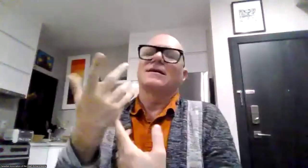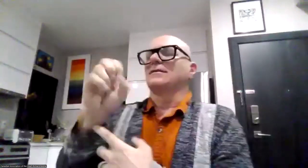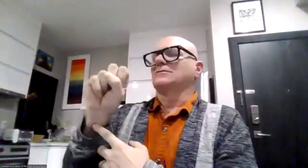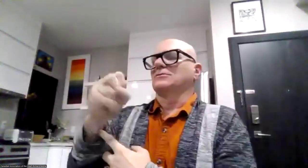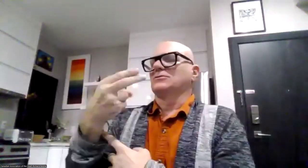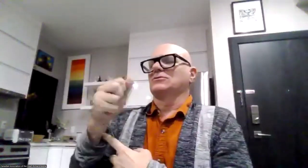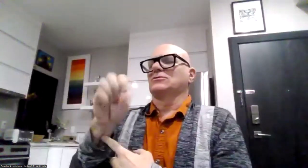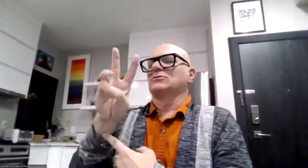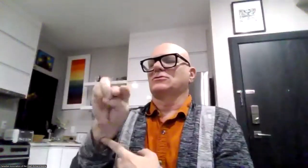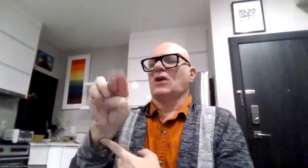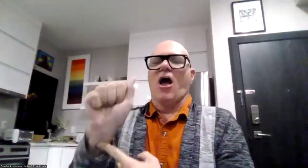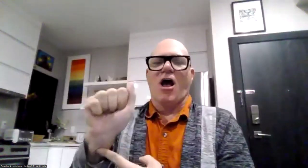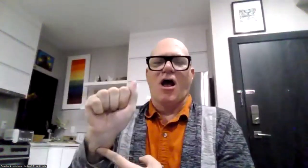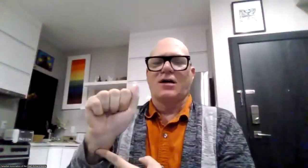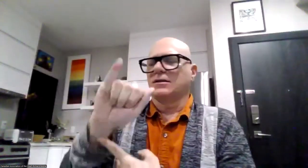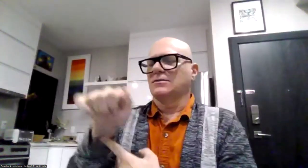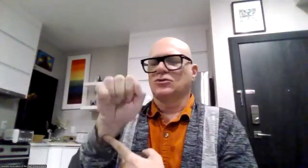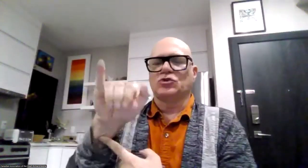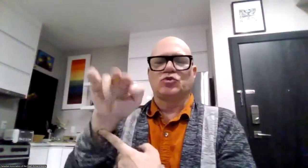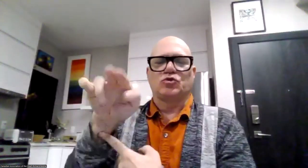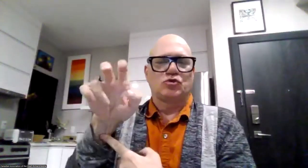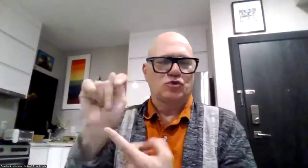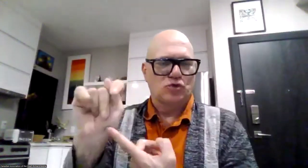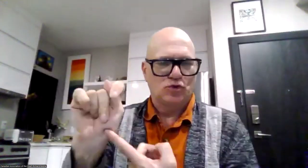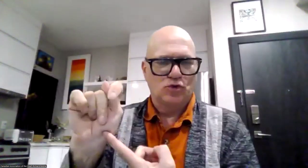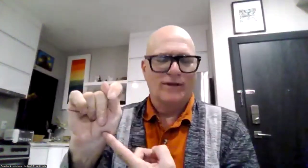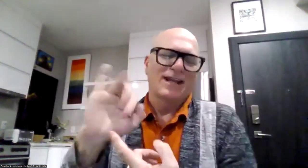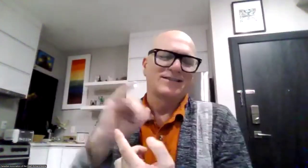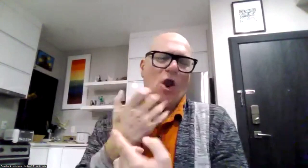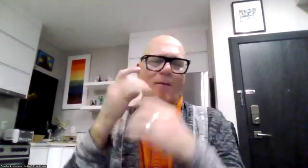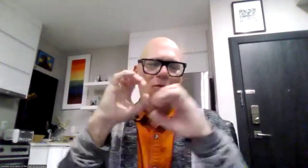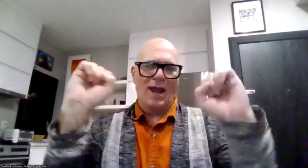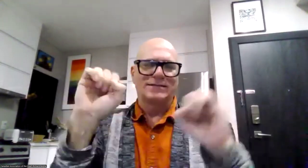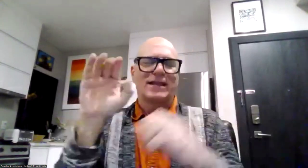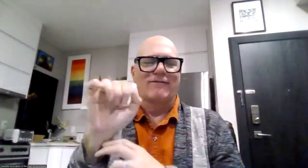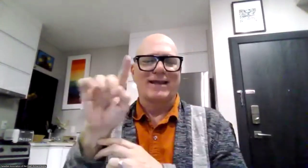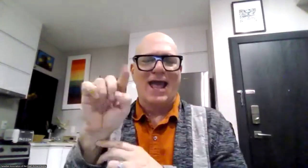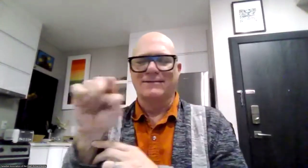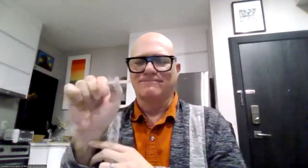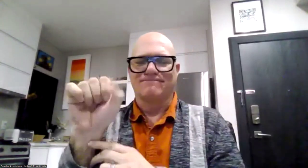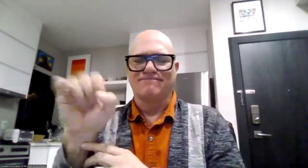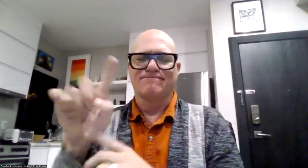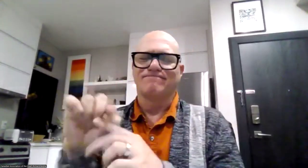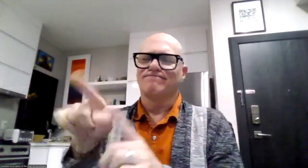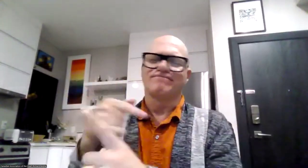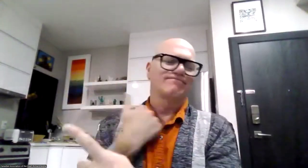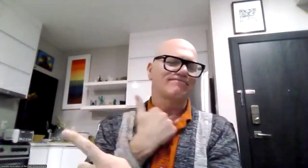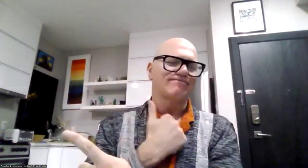the President, Shauna Joint of CAD, the president of